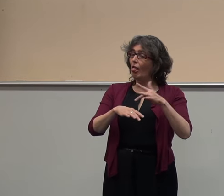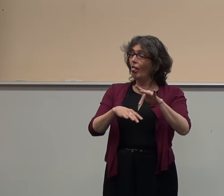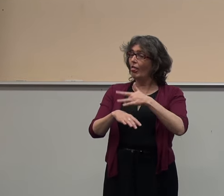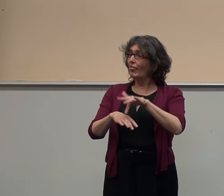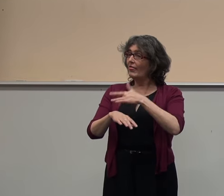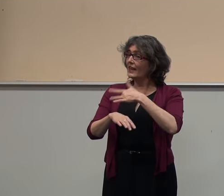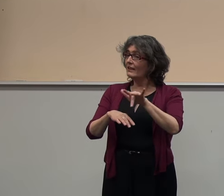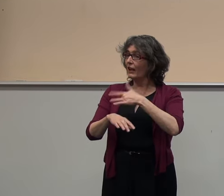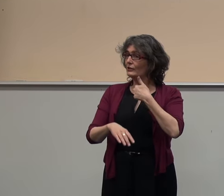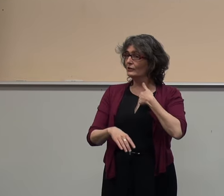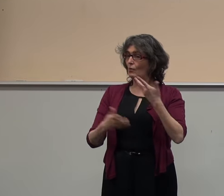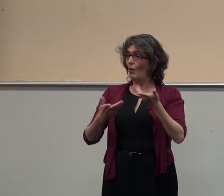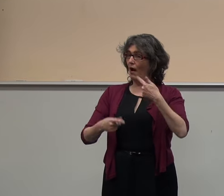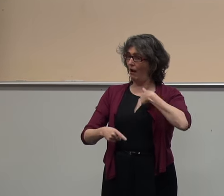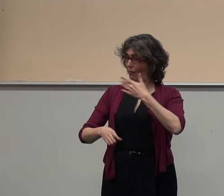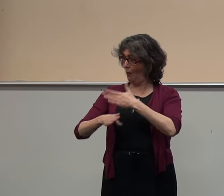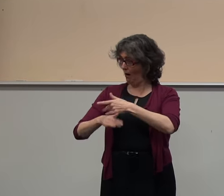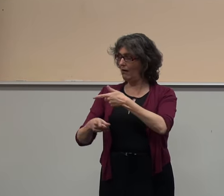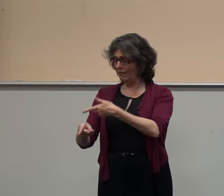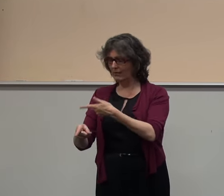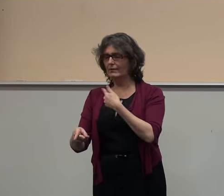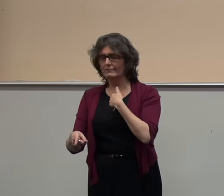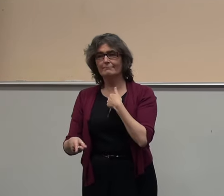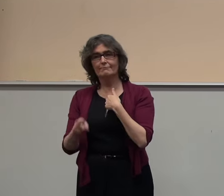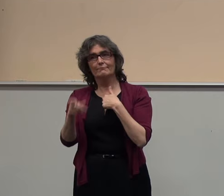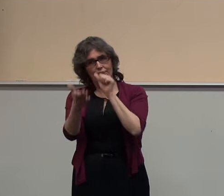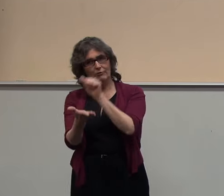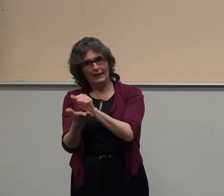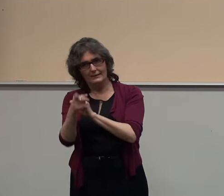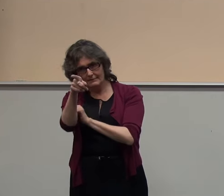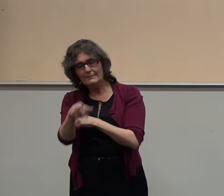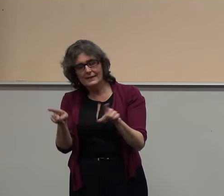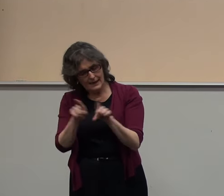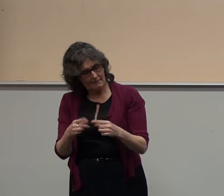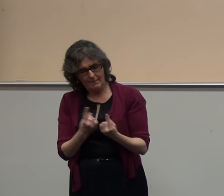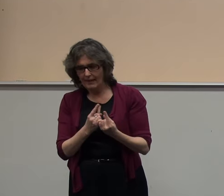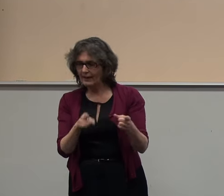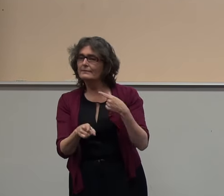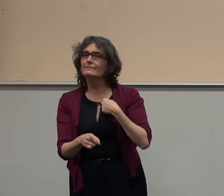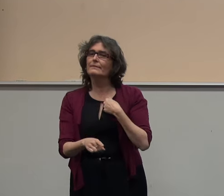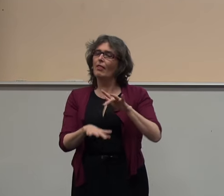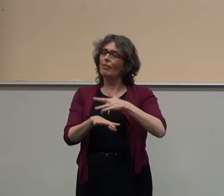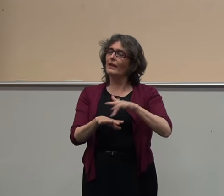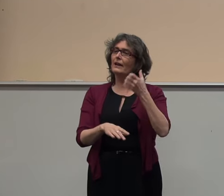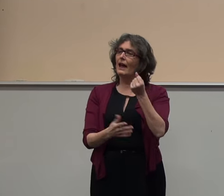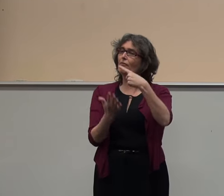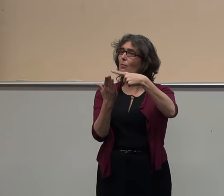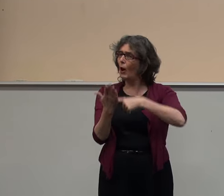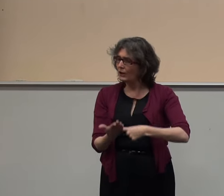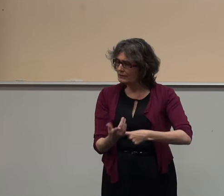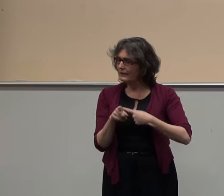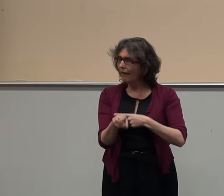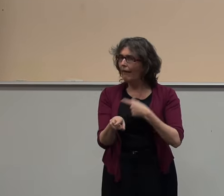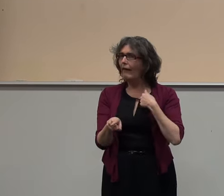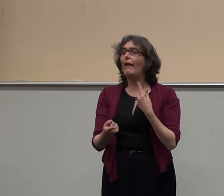that happens. So the theatres say, we have a policy that every show is interpreted. If it's here for longer than a